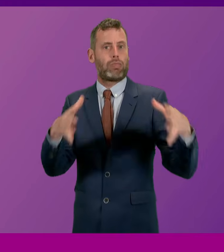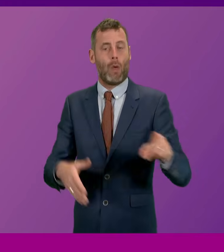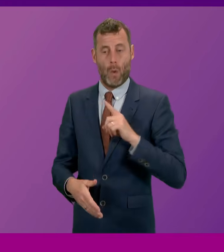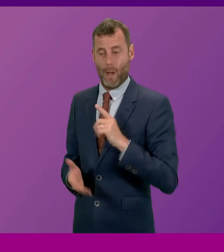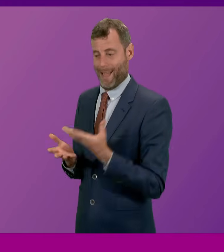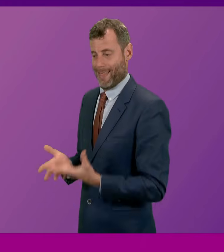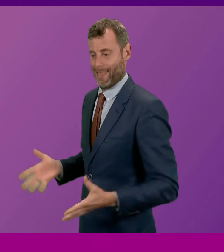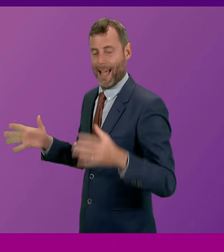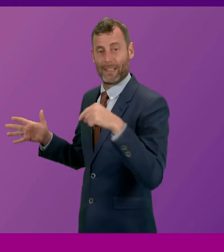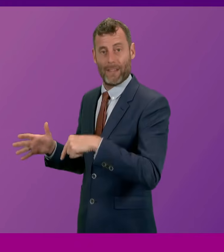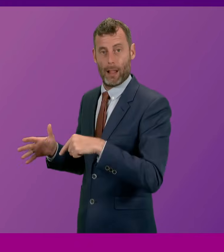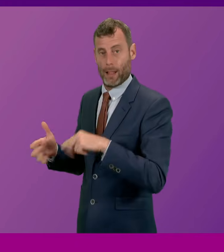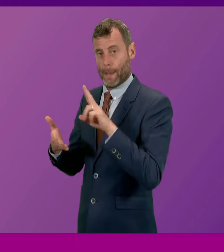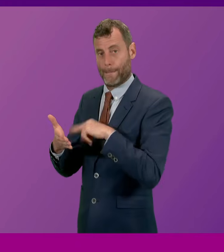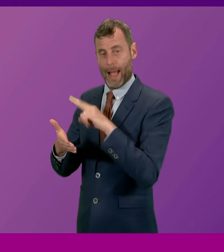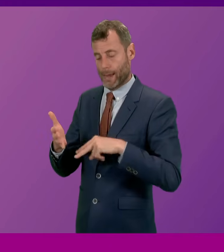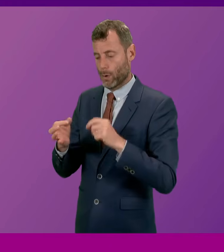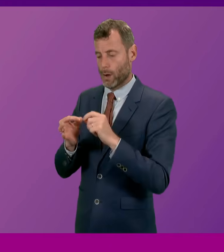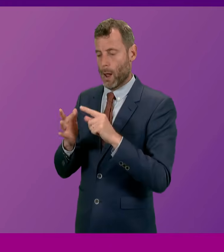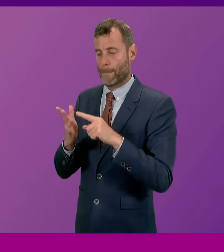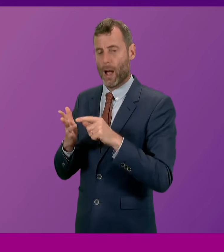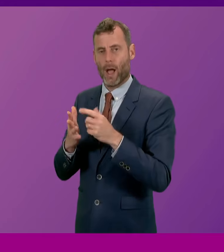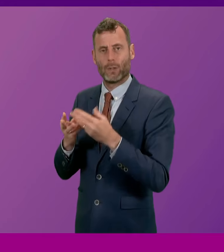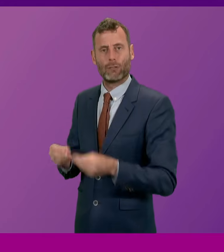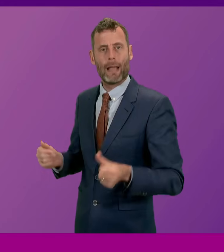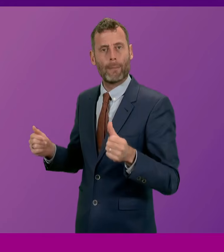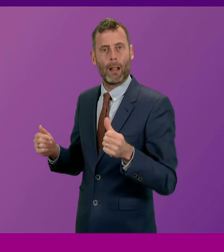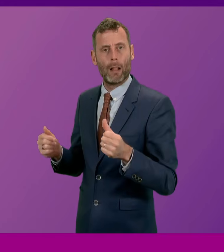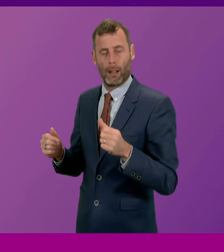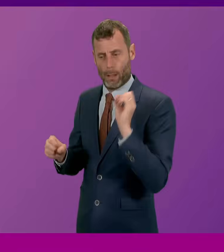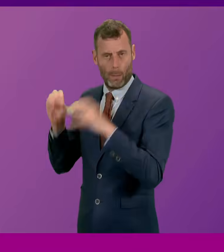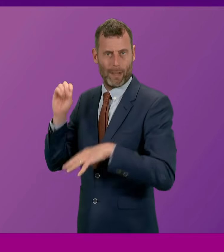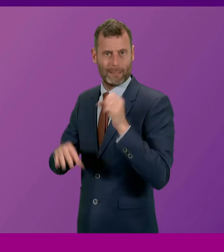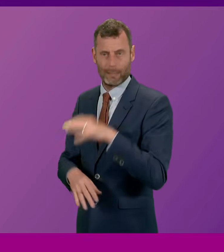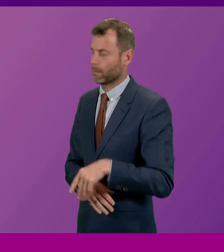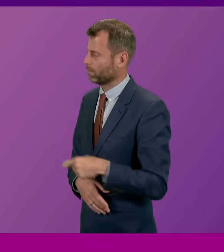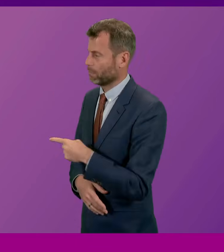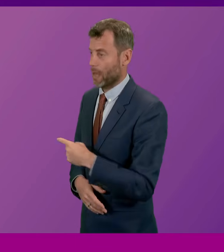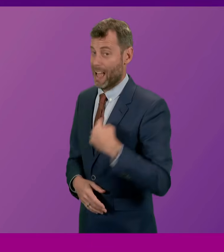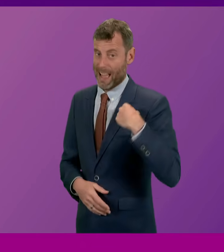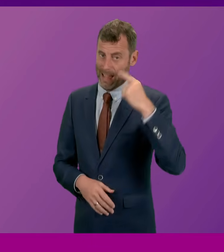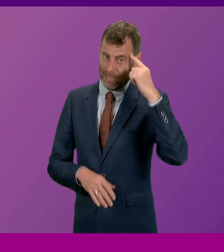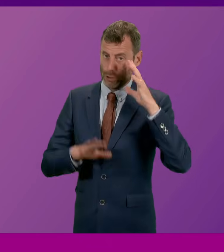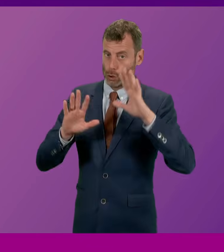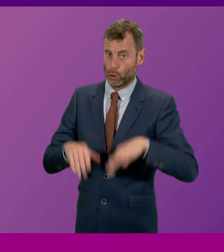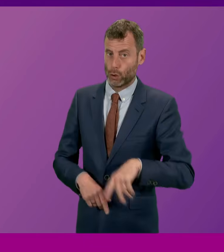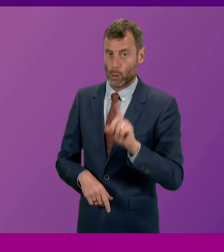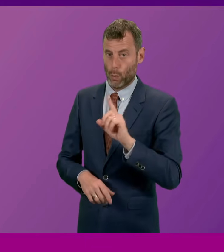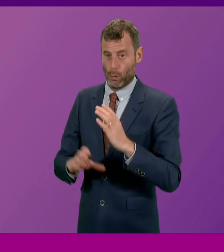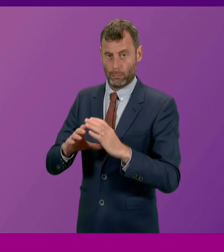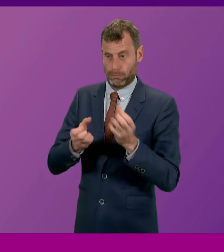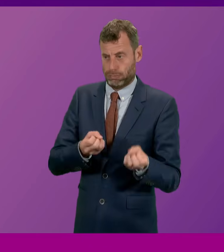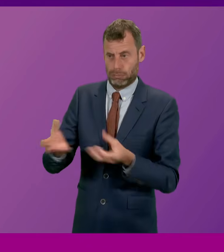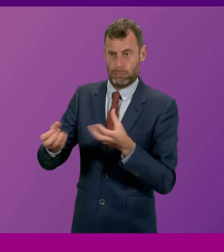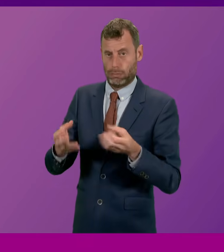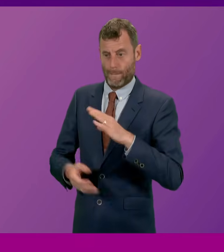the landfill ban on biodegradable waste. First Minister. President Officer, I do not think it's acceptable for a large amount of waste to be